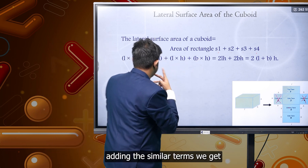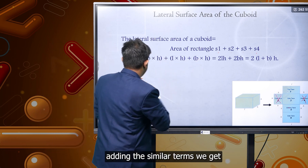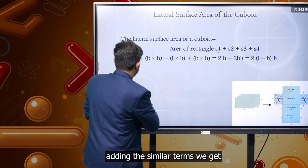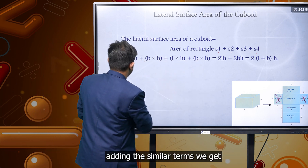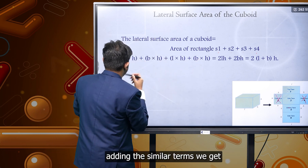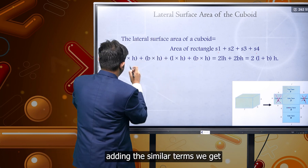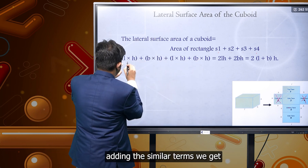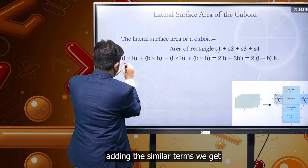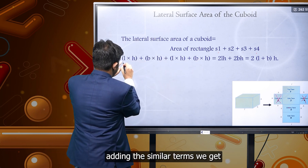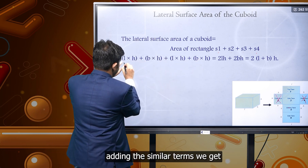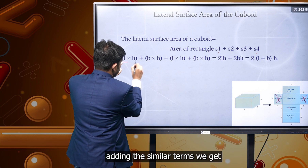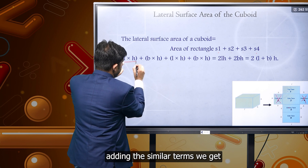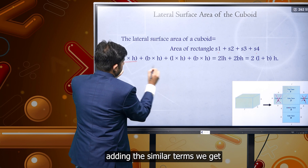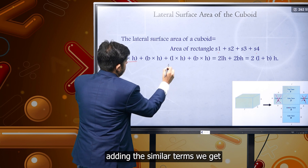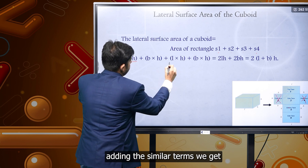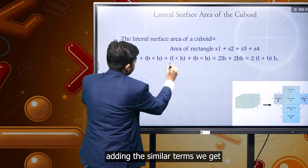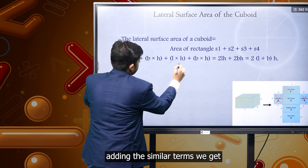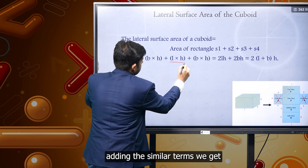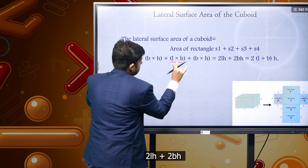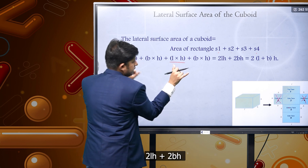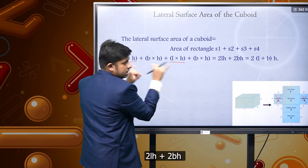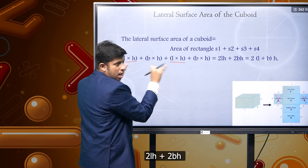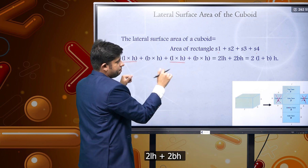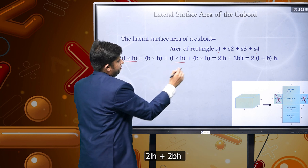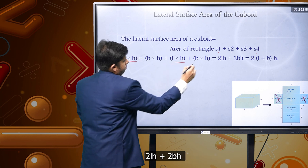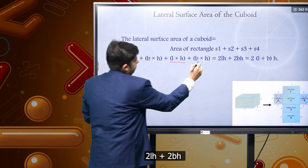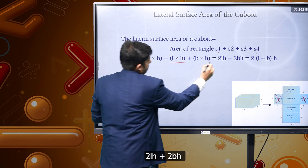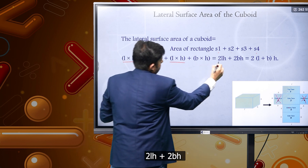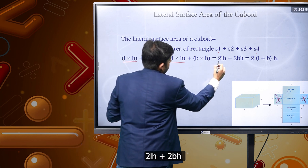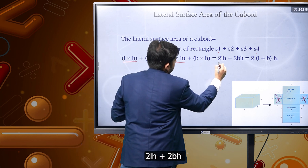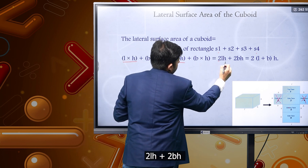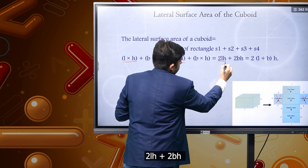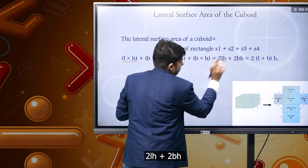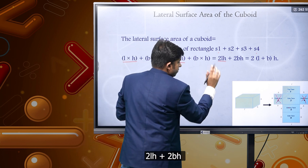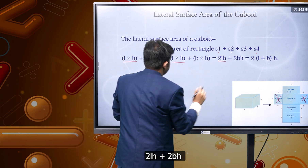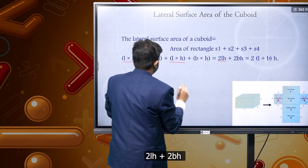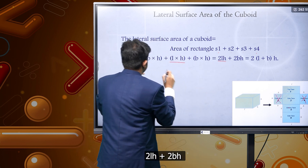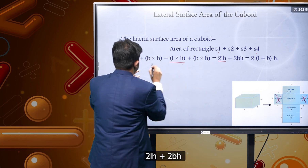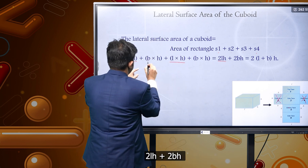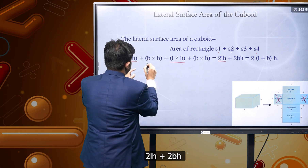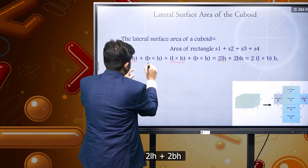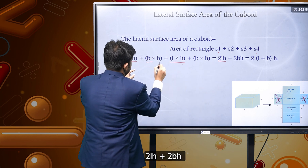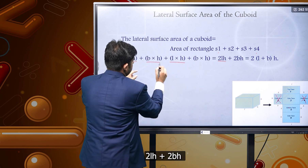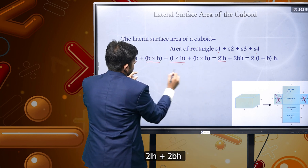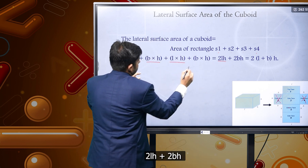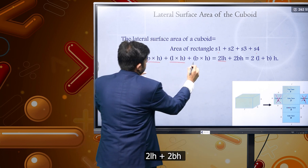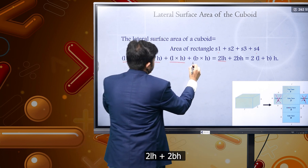Adding the similar terms, we get 2 into LH plus 2 into BH.